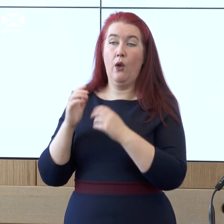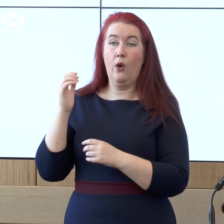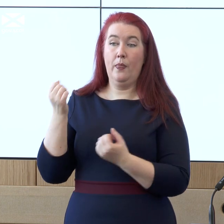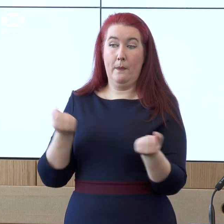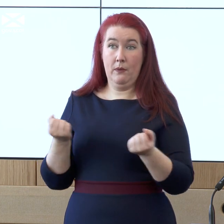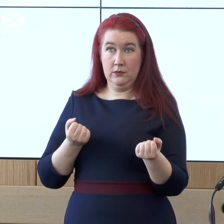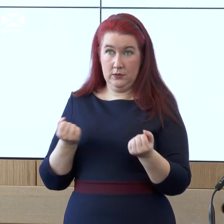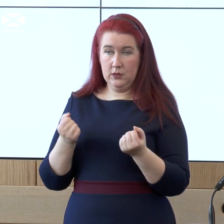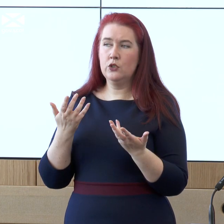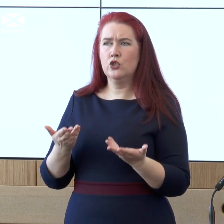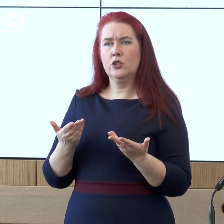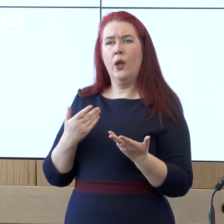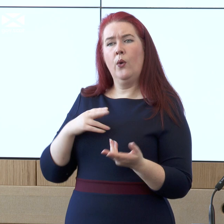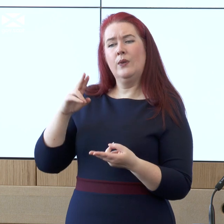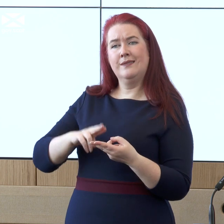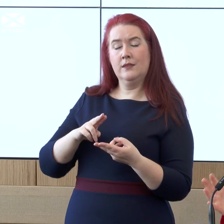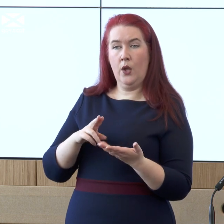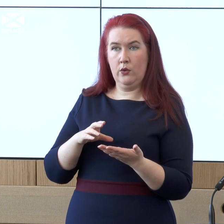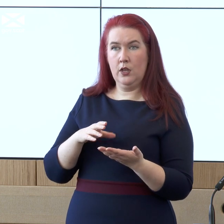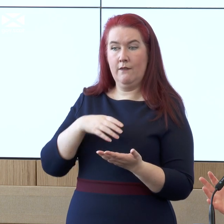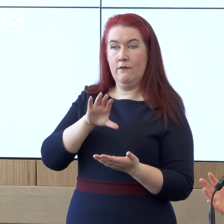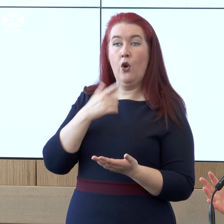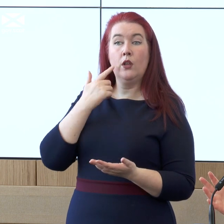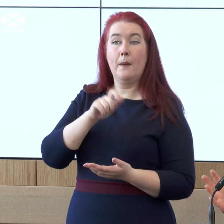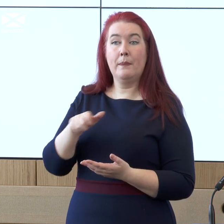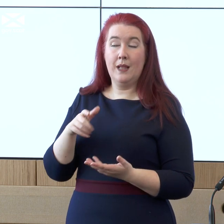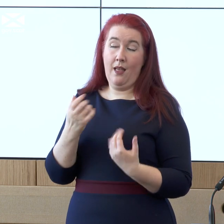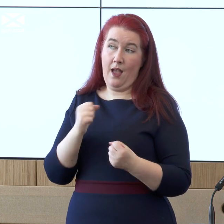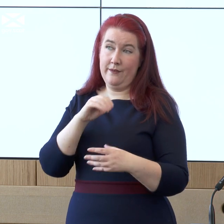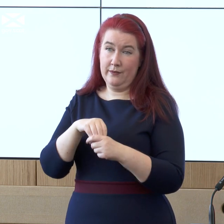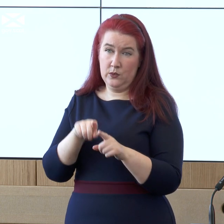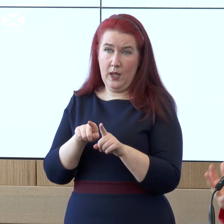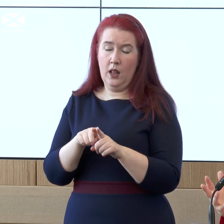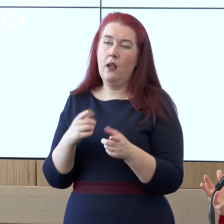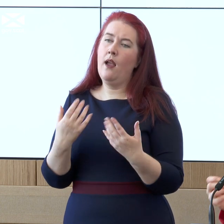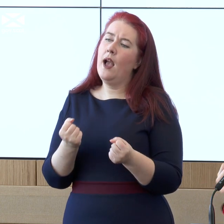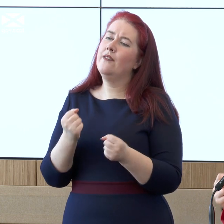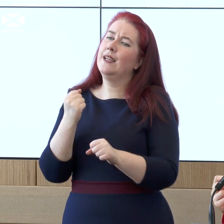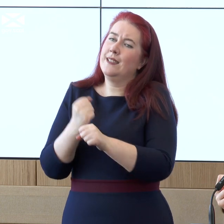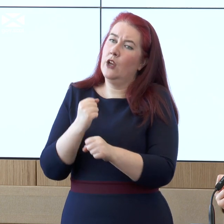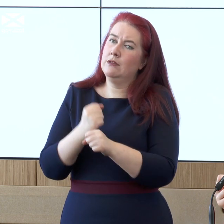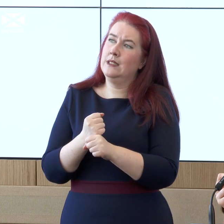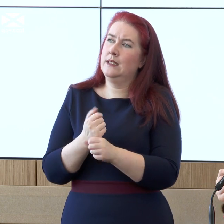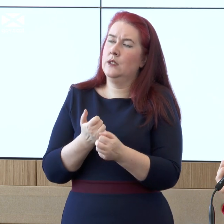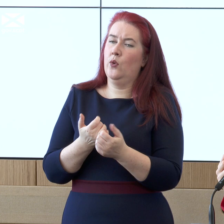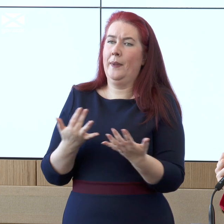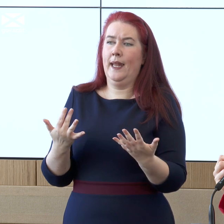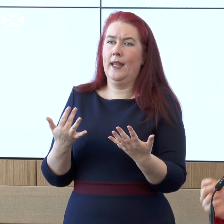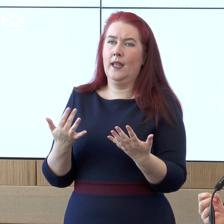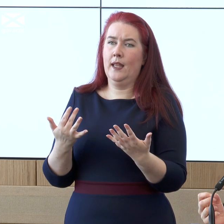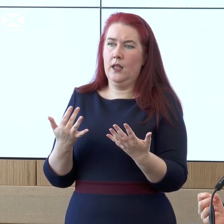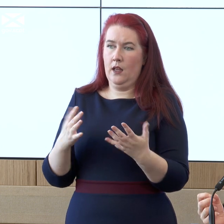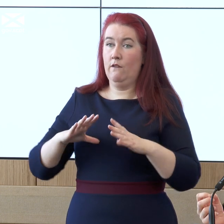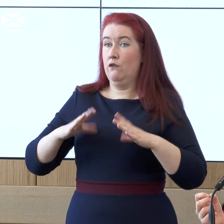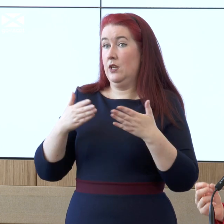concessionary fares scheme for young people has as part of it a guaranteed number of free